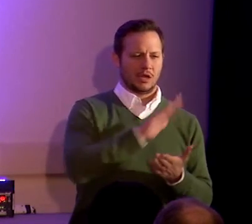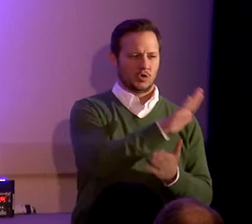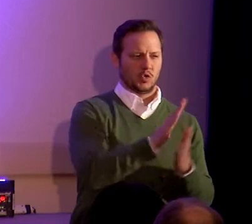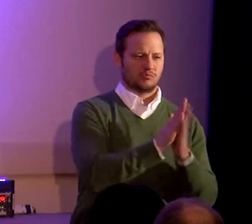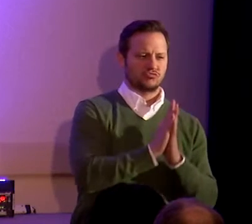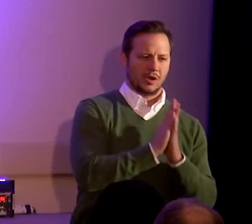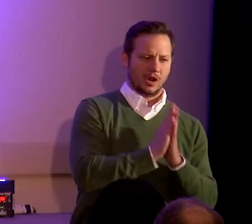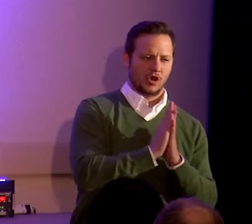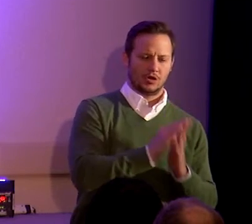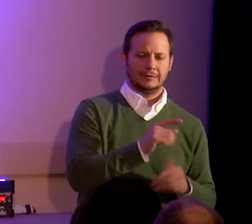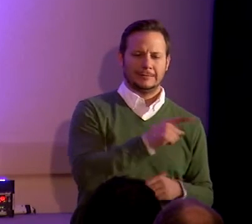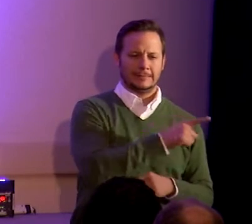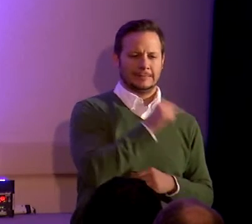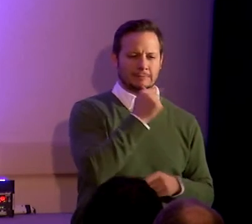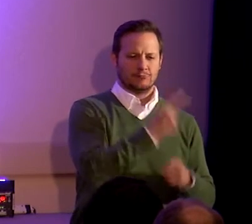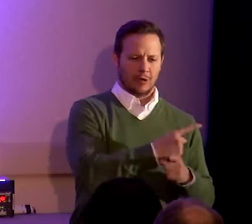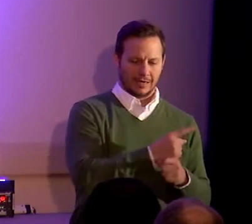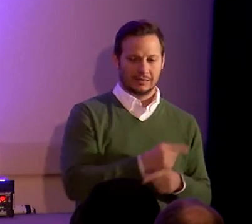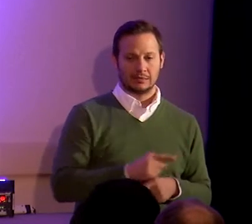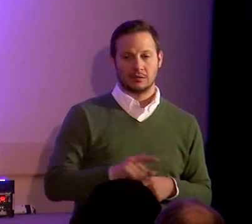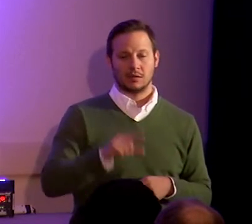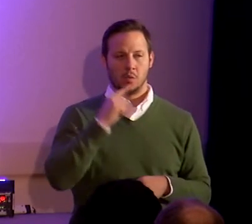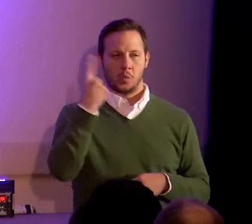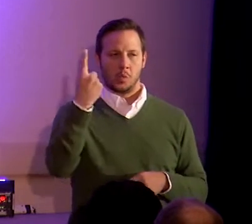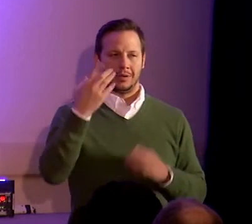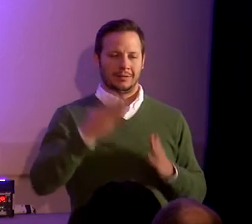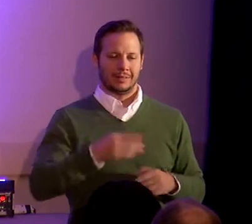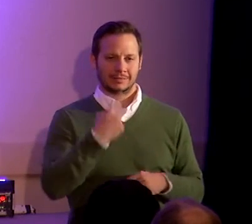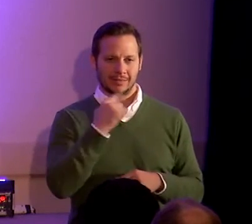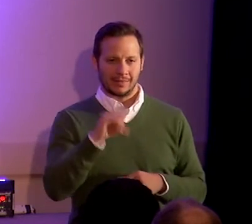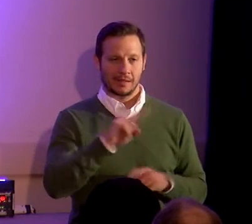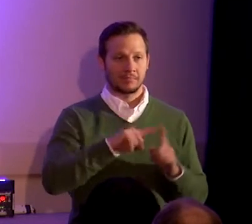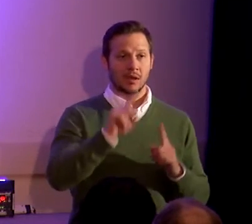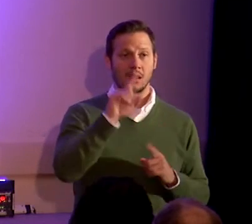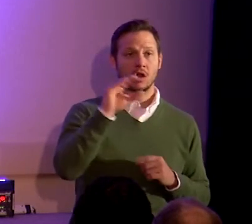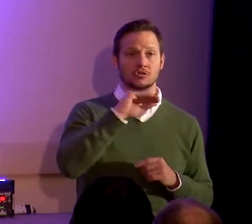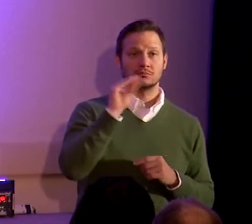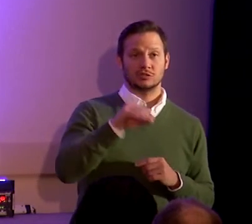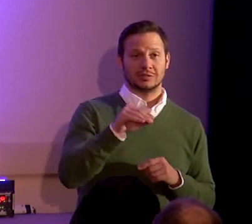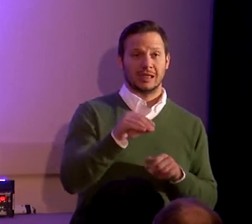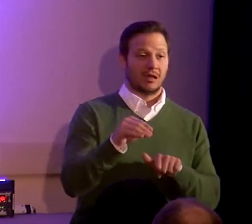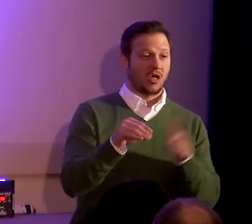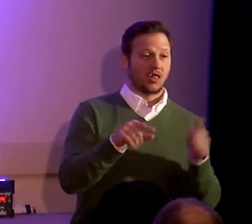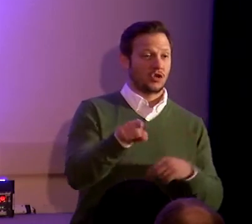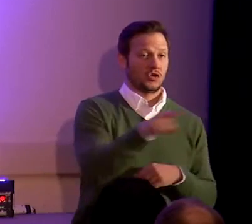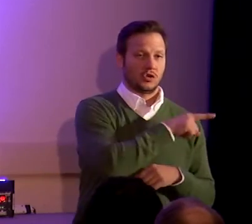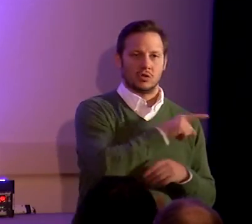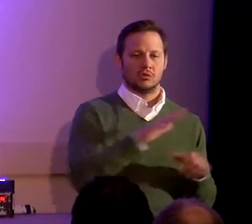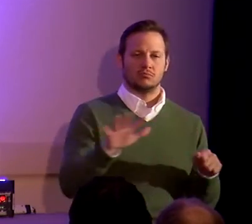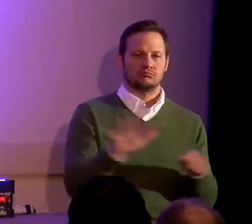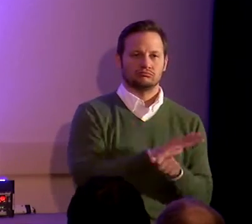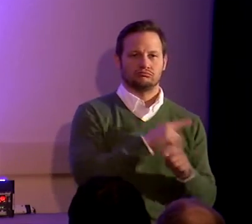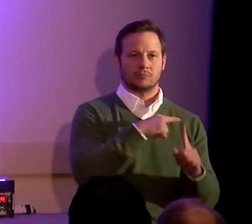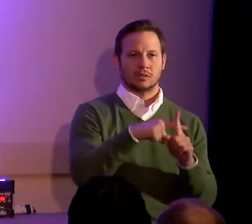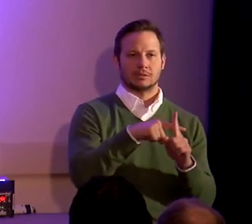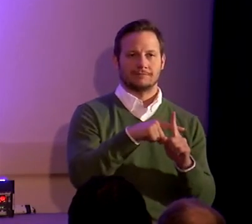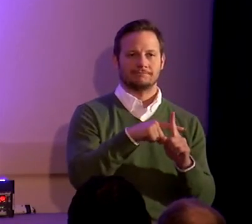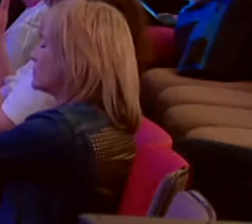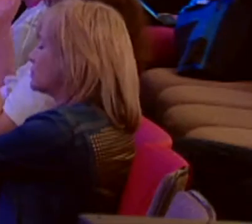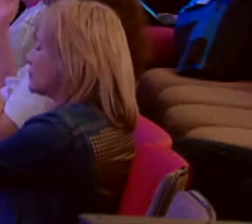besides that one guy, 100% of the response that I've received have been totally positive, right?